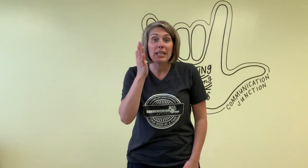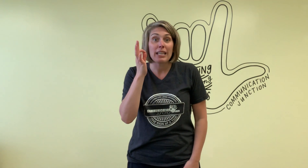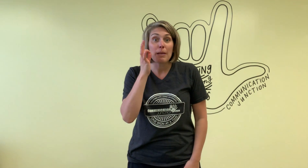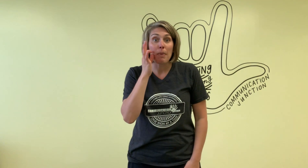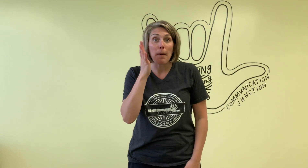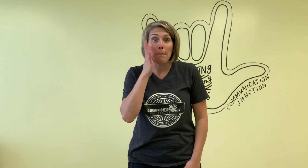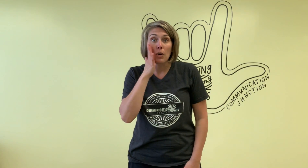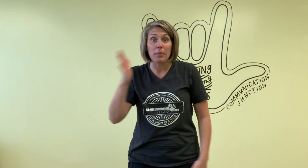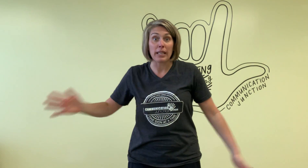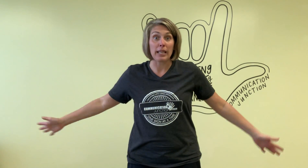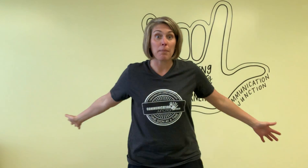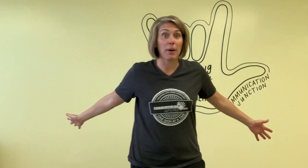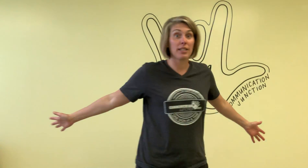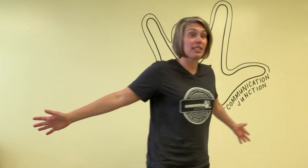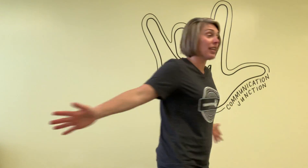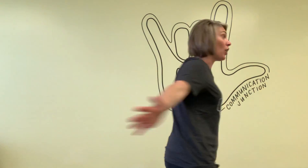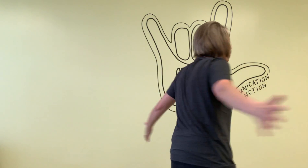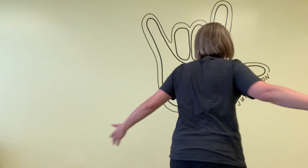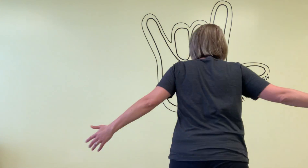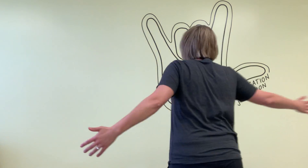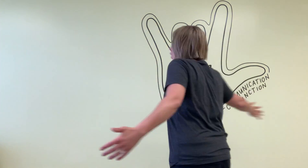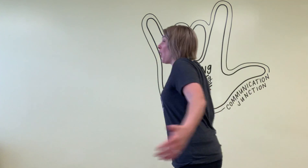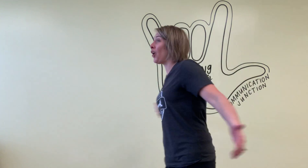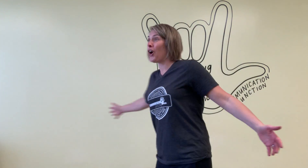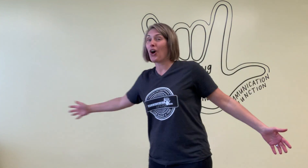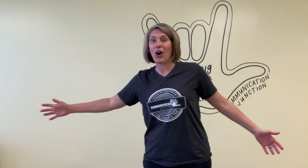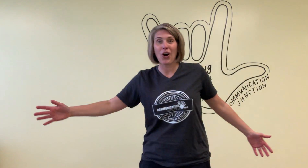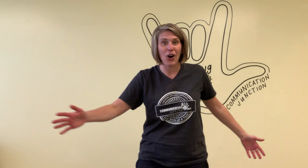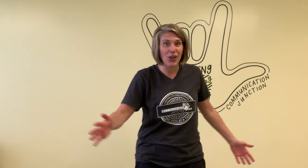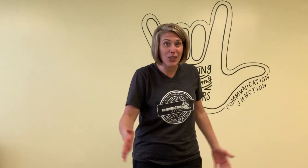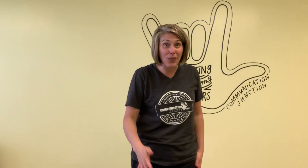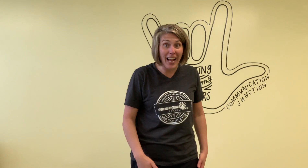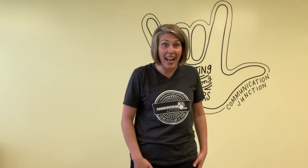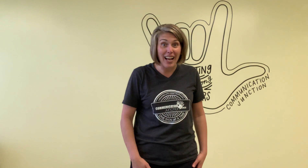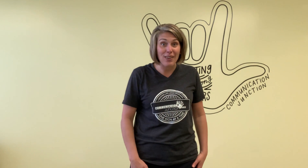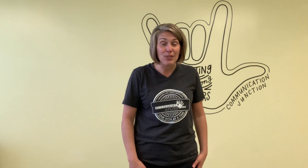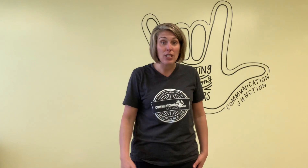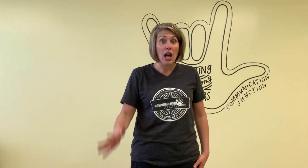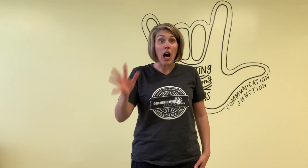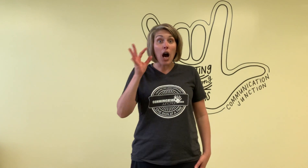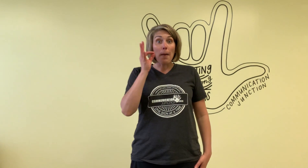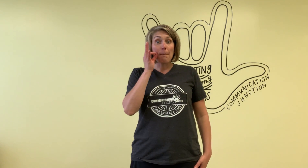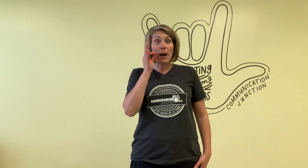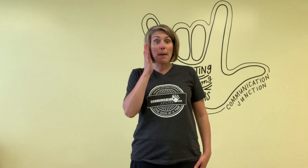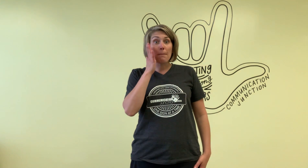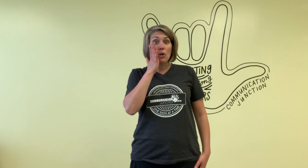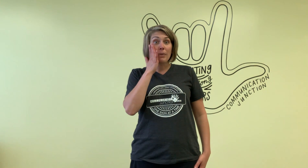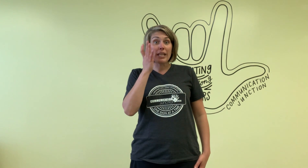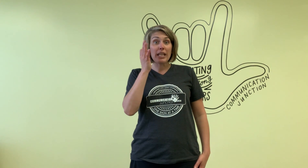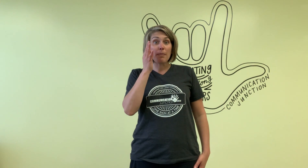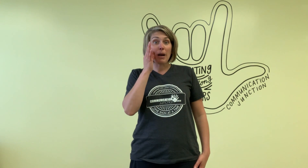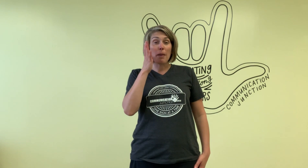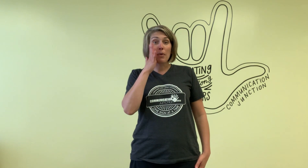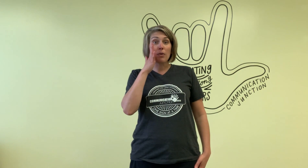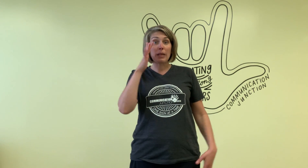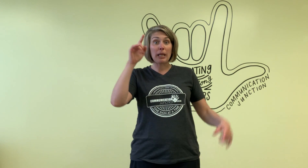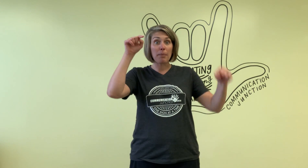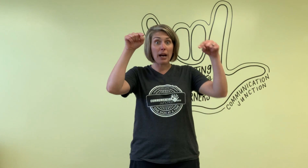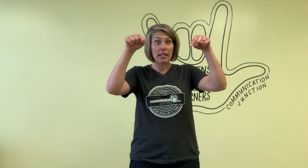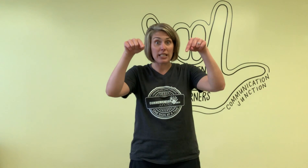Bumblebee, bumblebee, buzzing all around. Bumblebee, bumblebee,